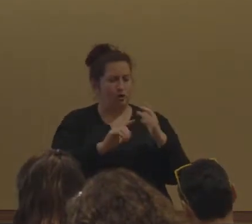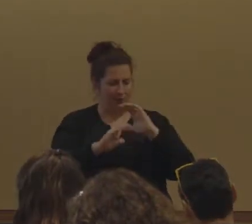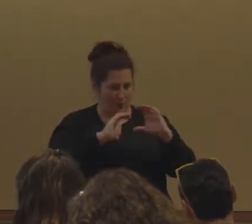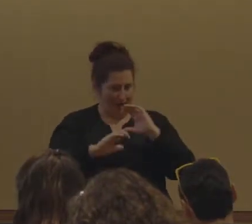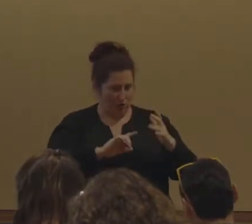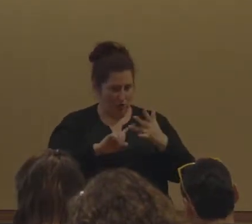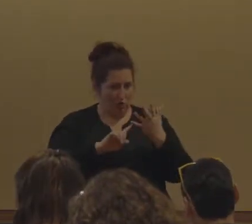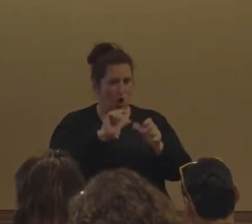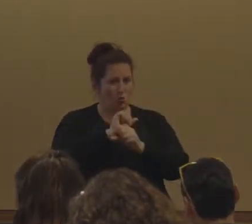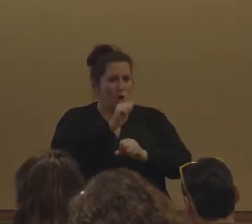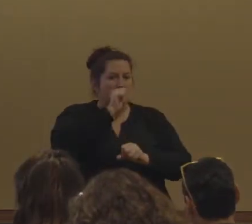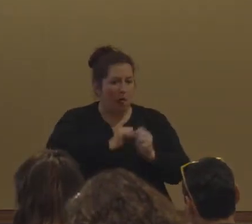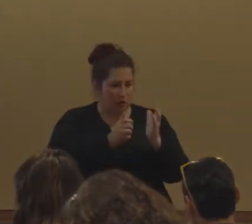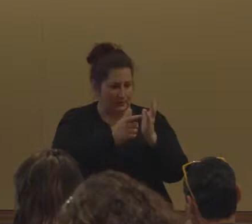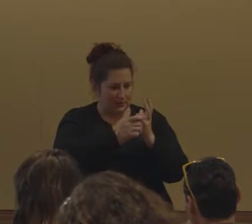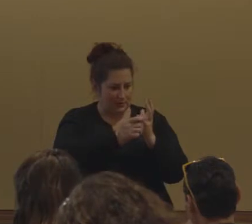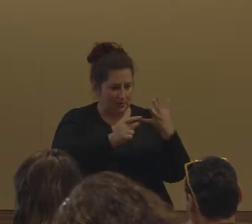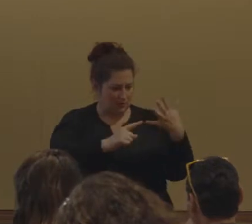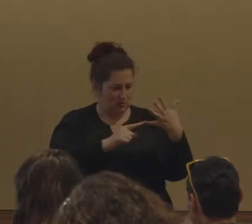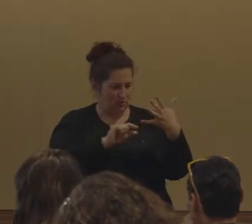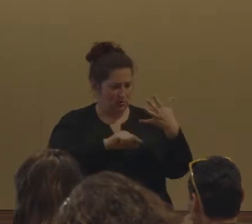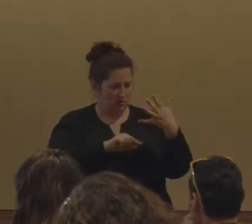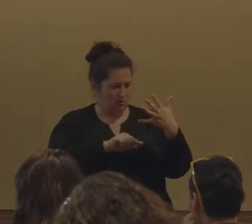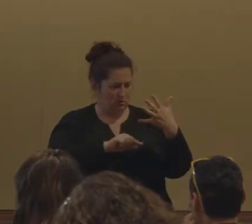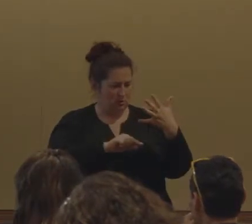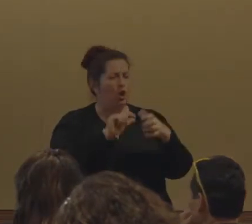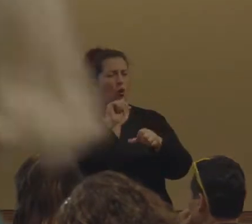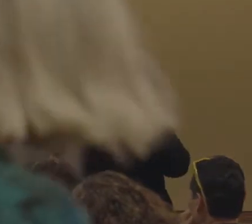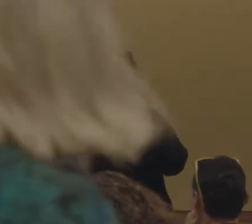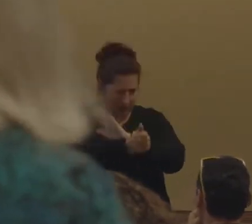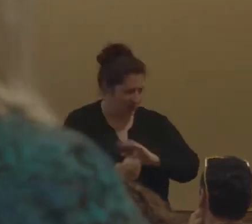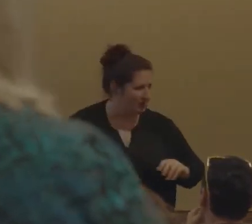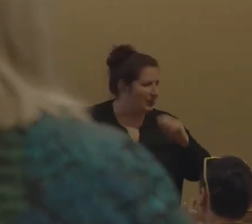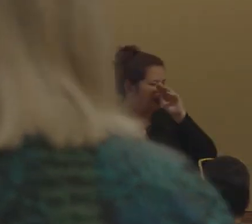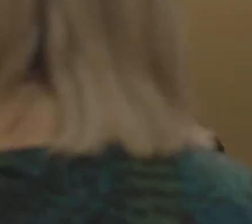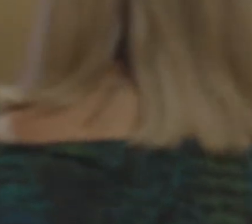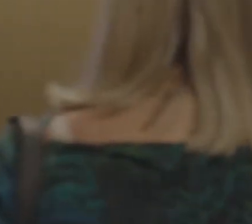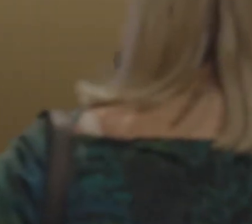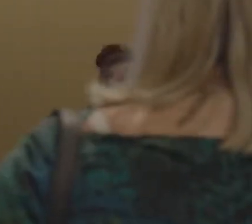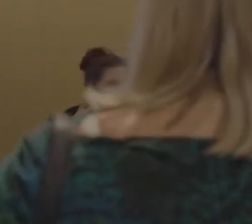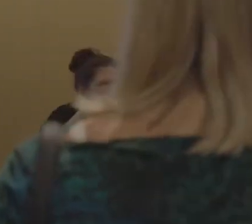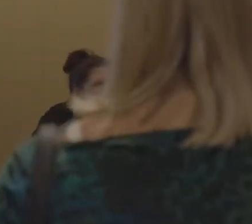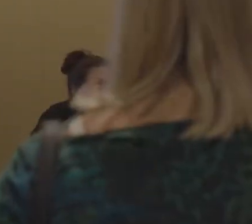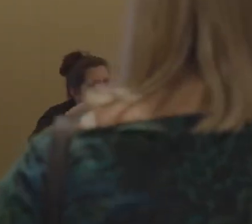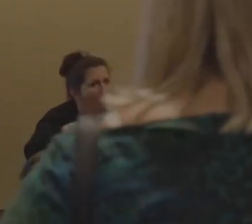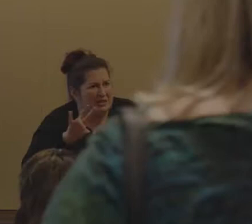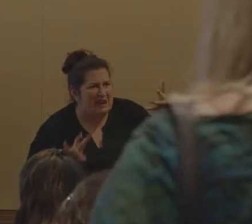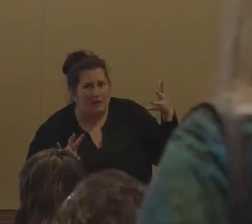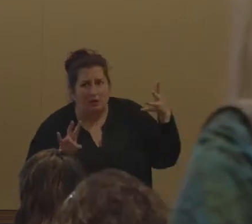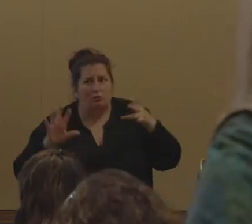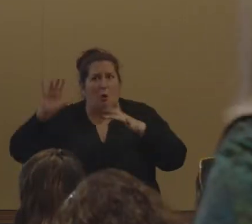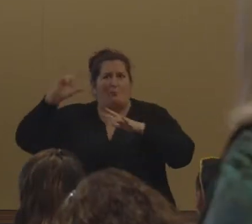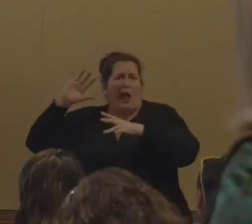communication, work tolerance, and work skills. Did I get it? It's been a while since I've named all that. Very good. Going